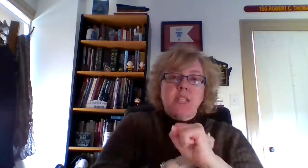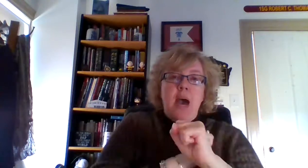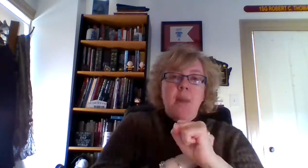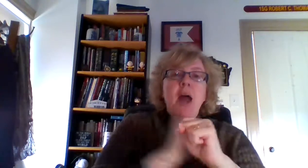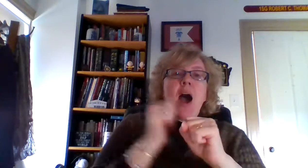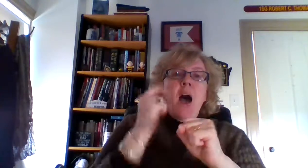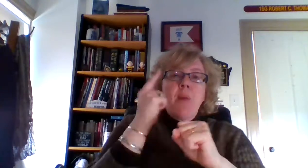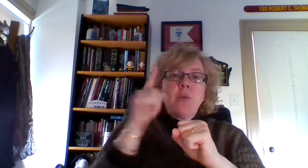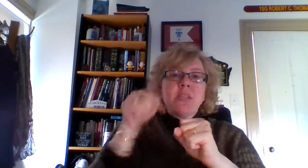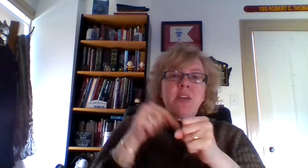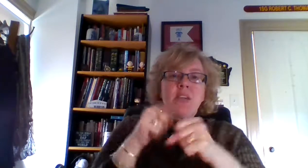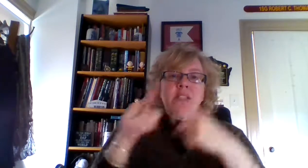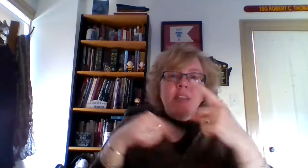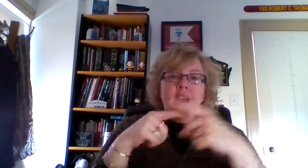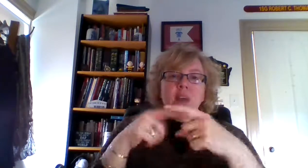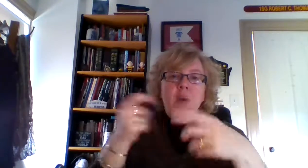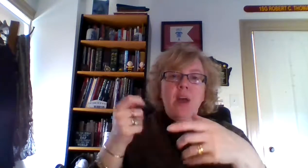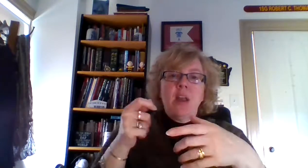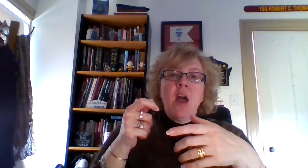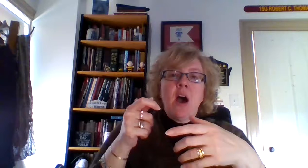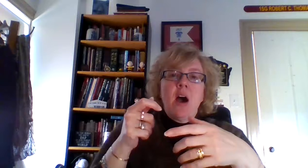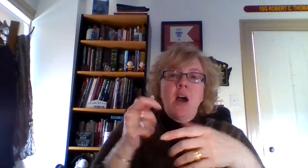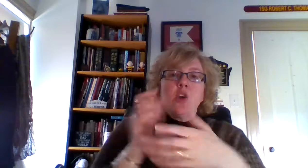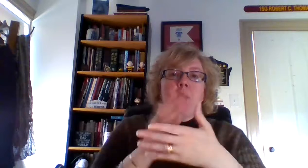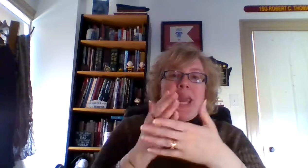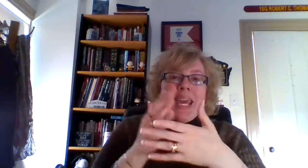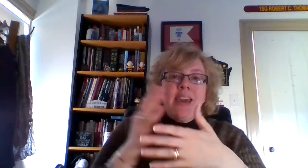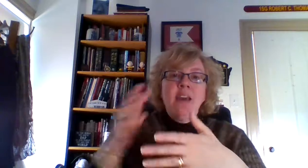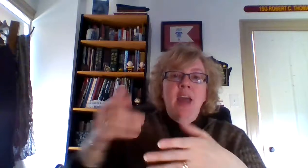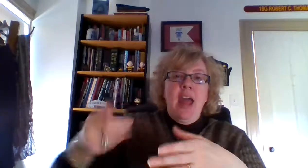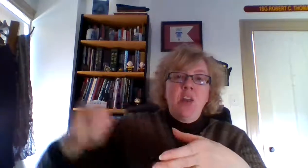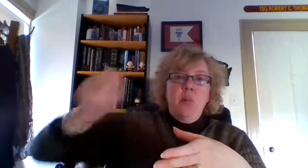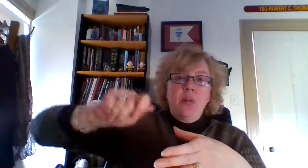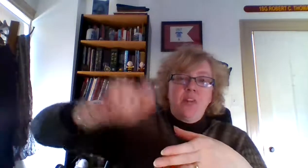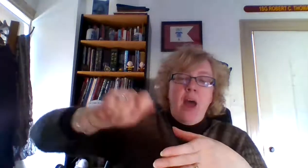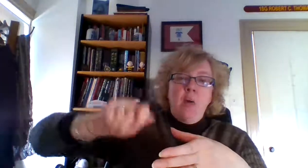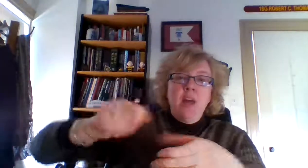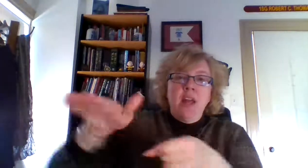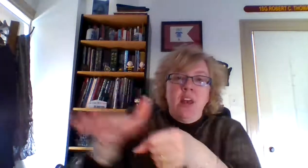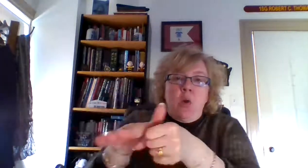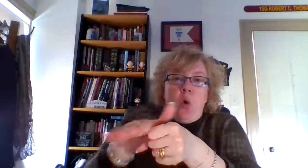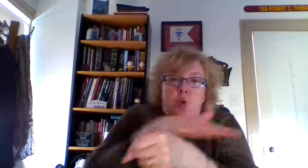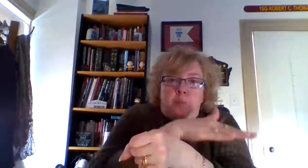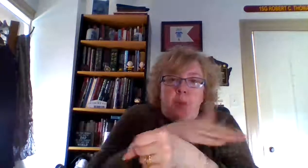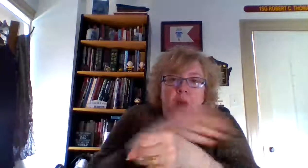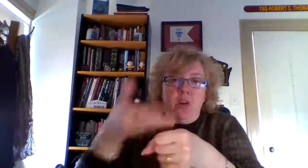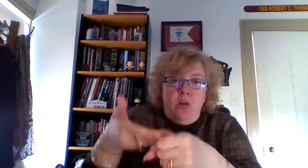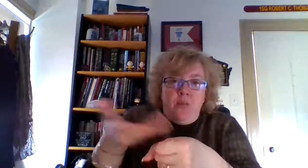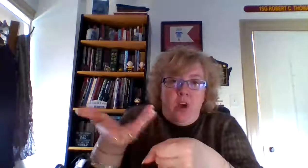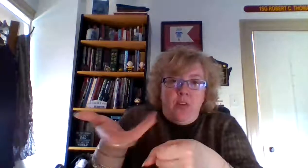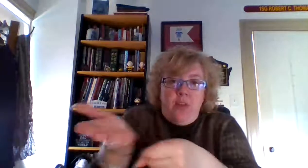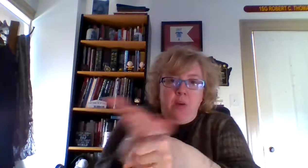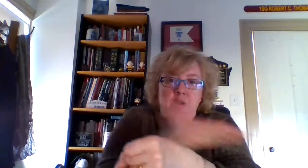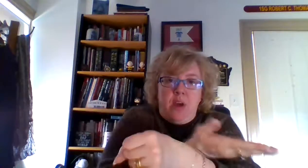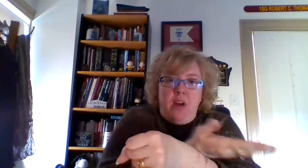top. I always think of this sign when you're baking and you put the flour in and you go, and all the flour, as you cut it off